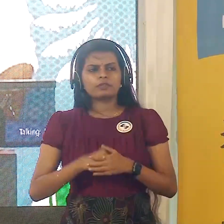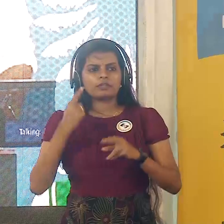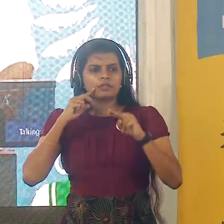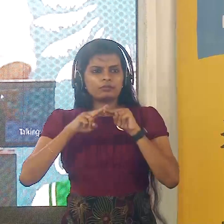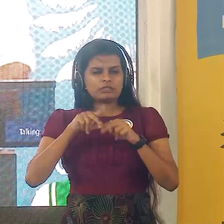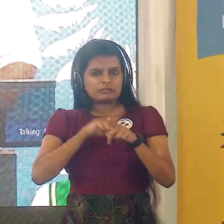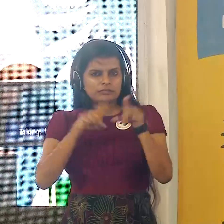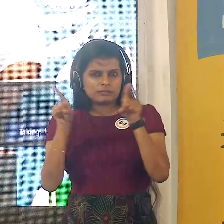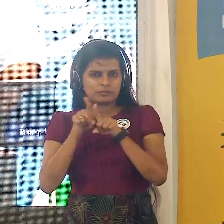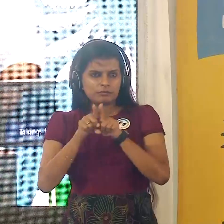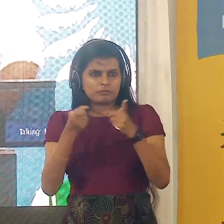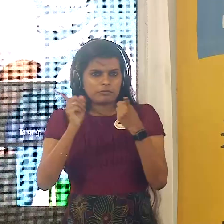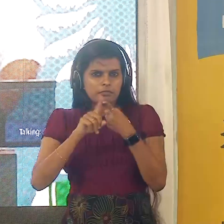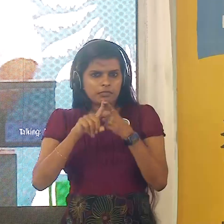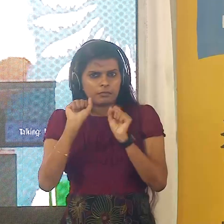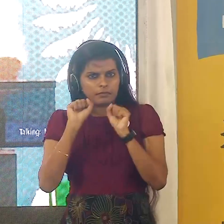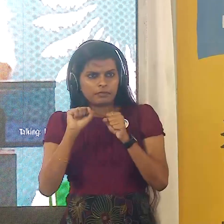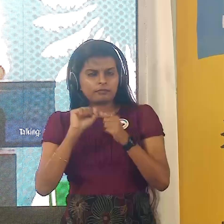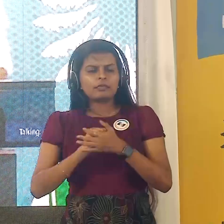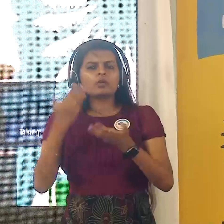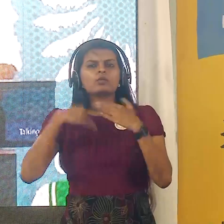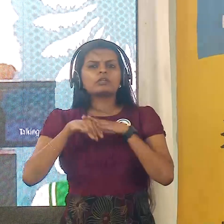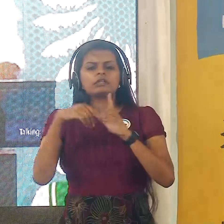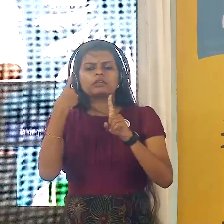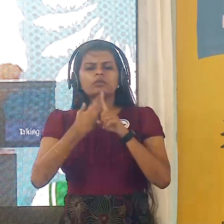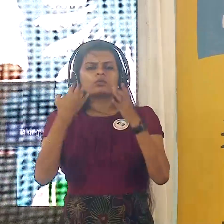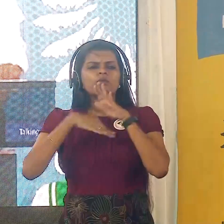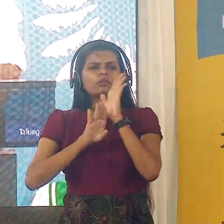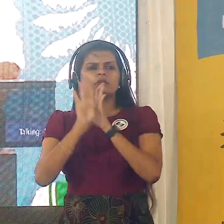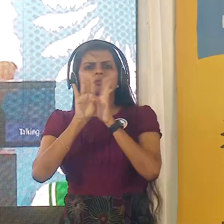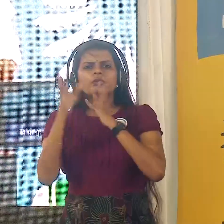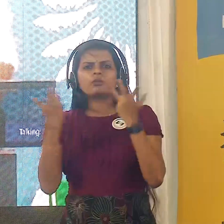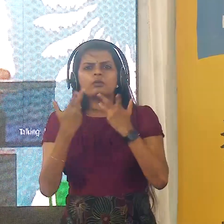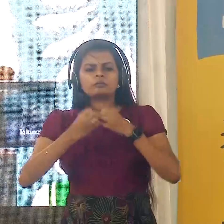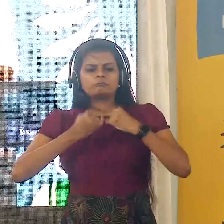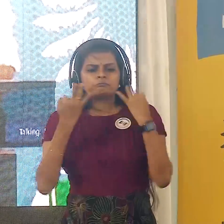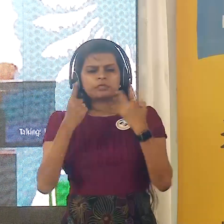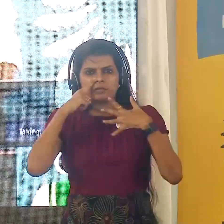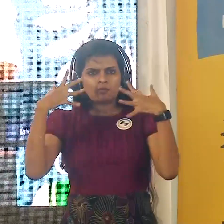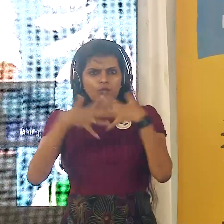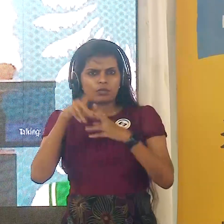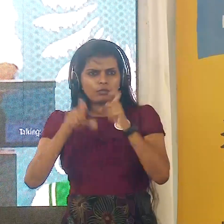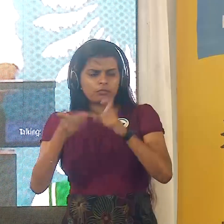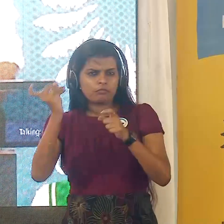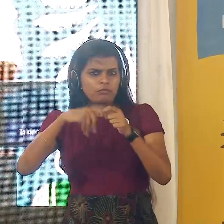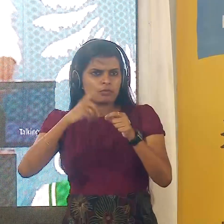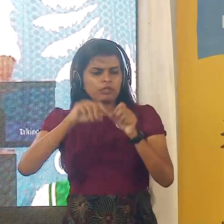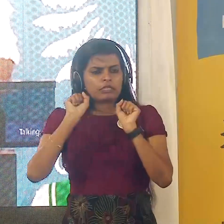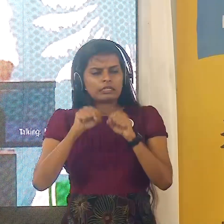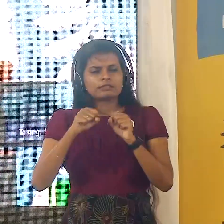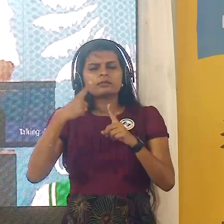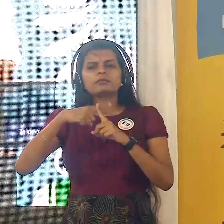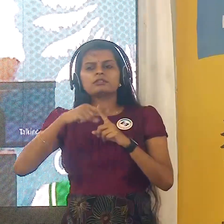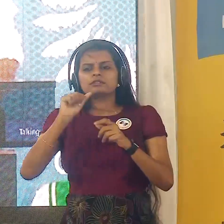similar thing can be made in Kerala, where more women come out of unpaid household